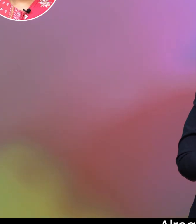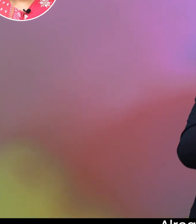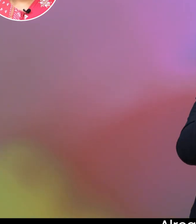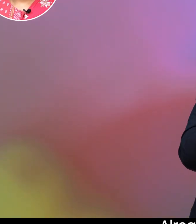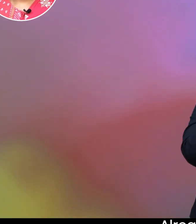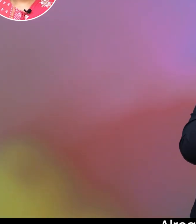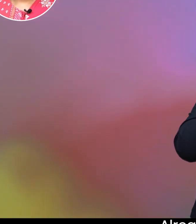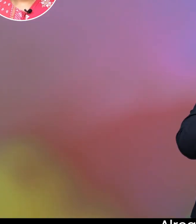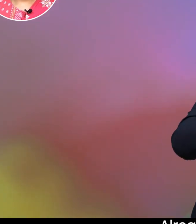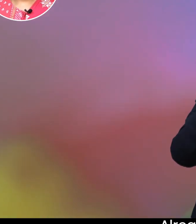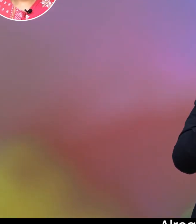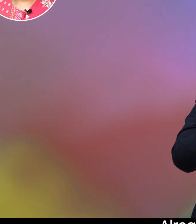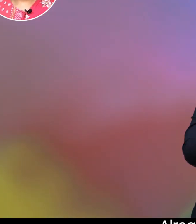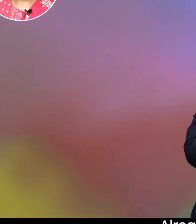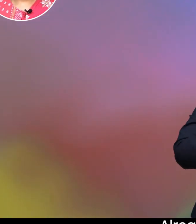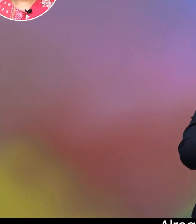Already we have discussed